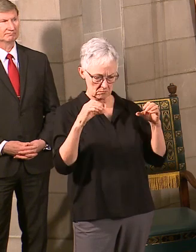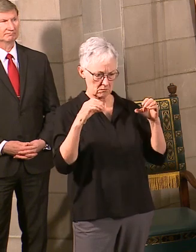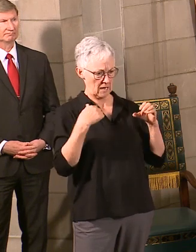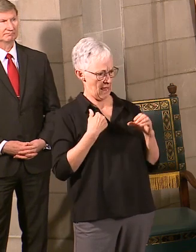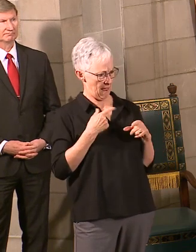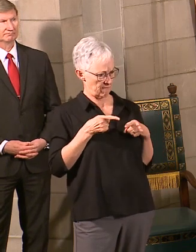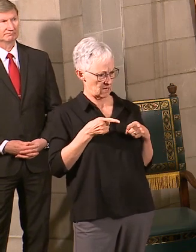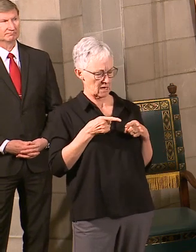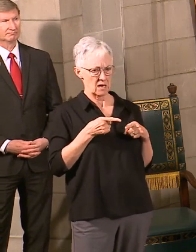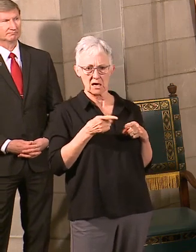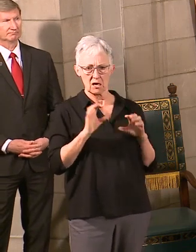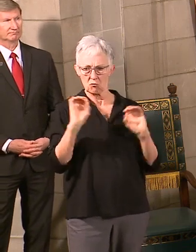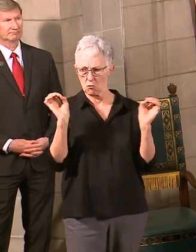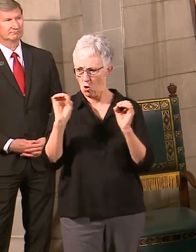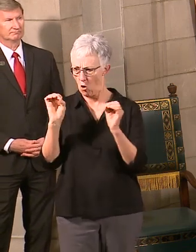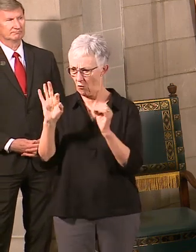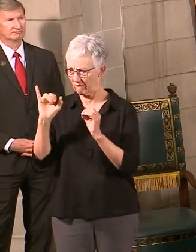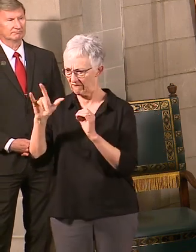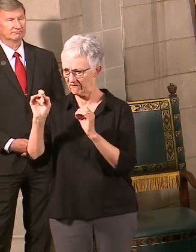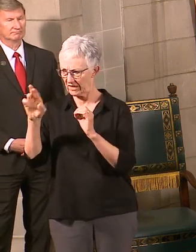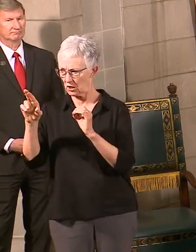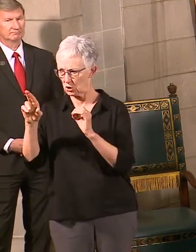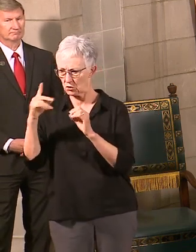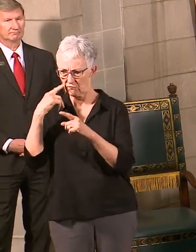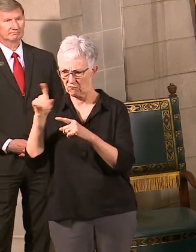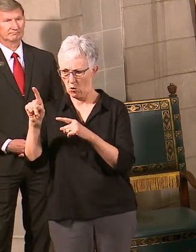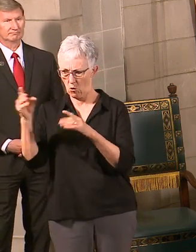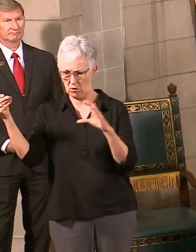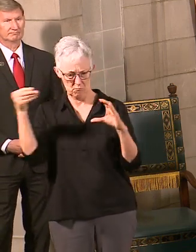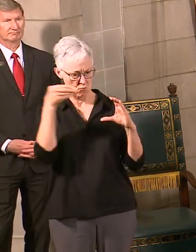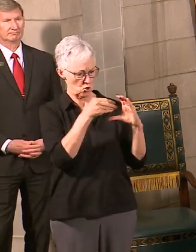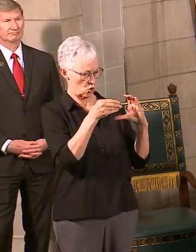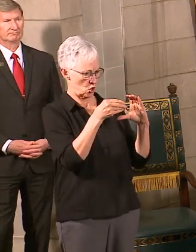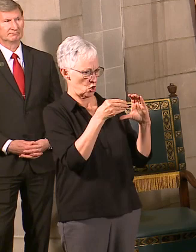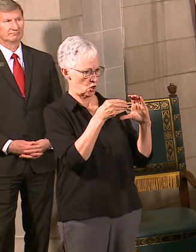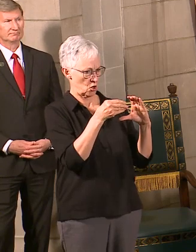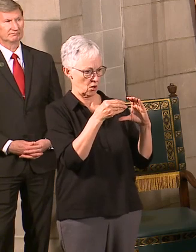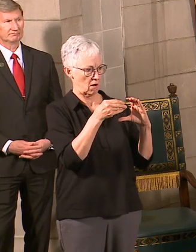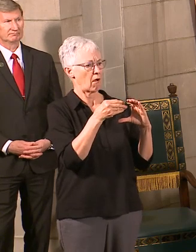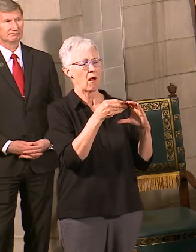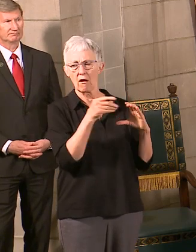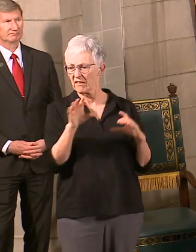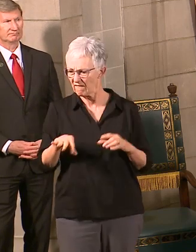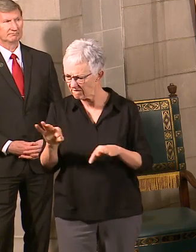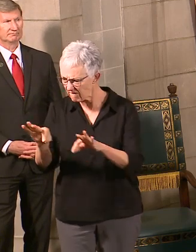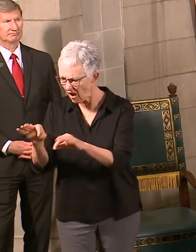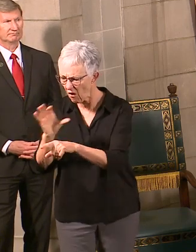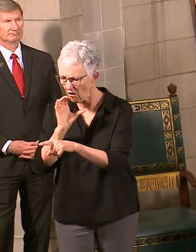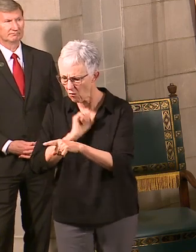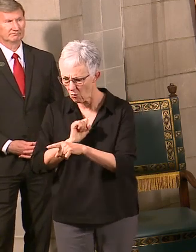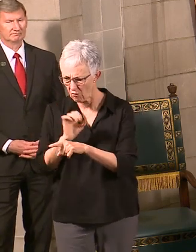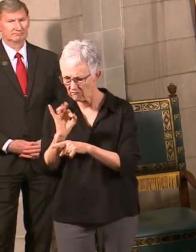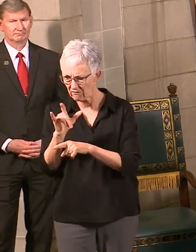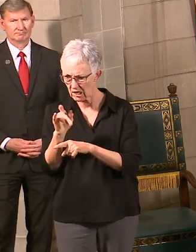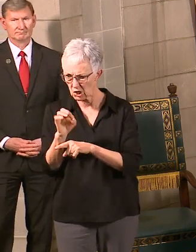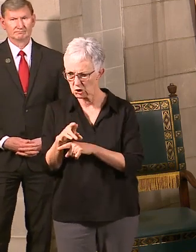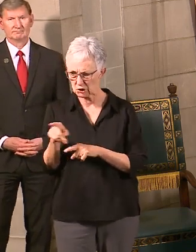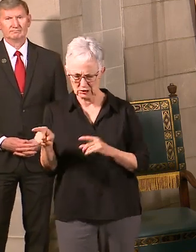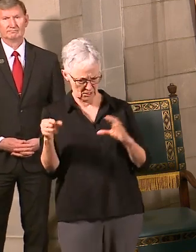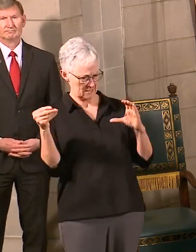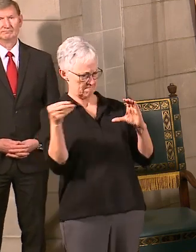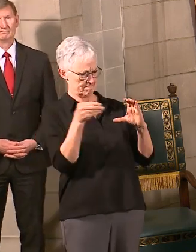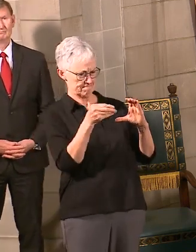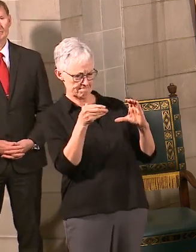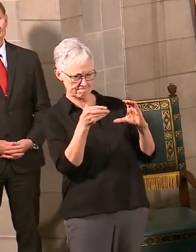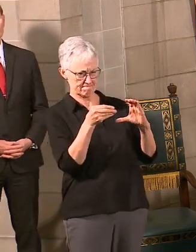supply. So they found some filters from an older gas mask that would work, except they didn't quite fit in the new gas mask,